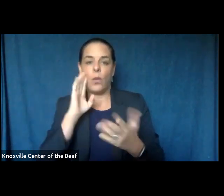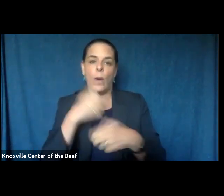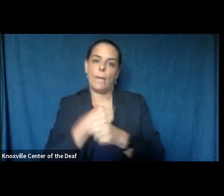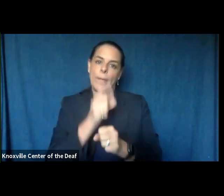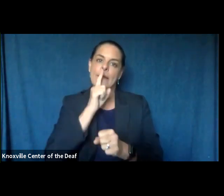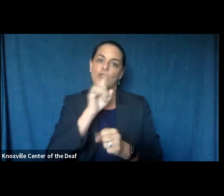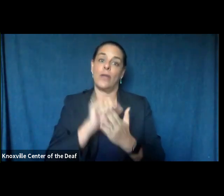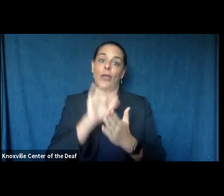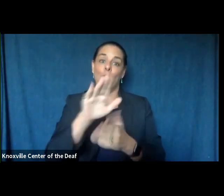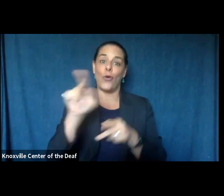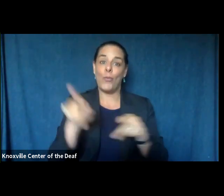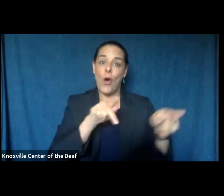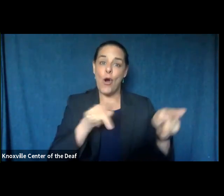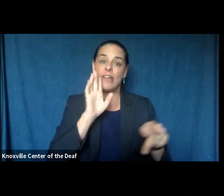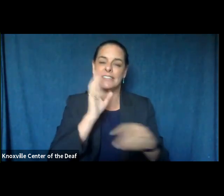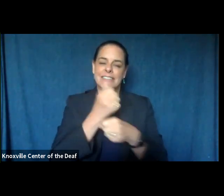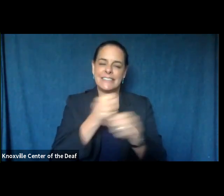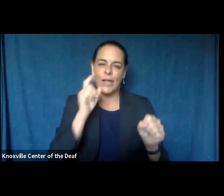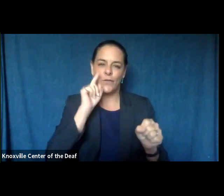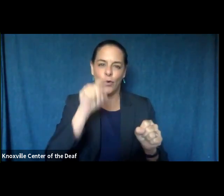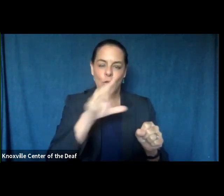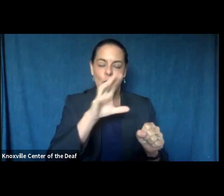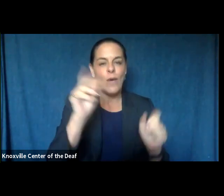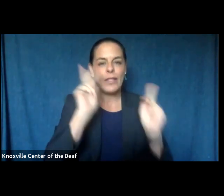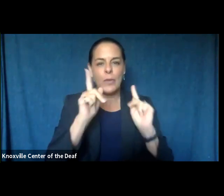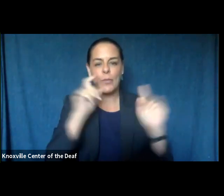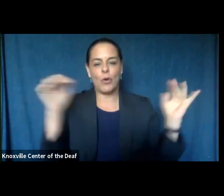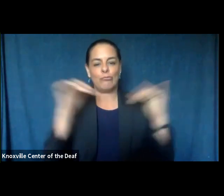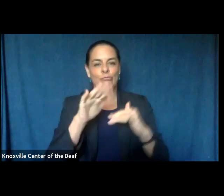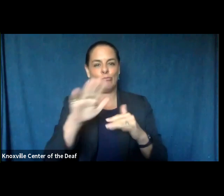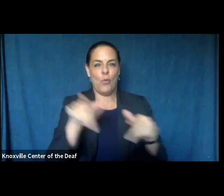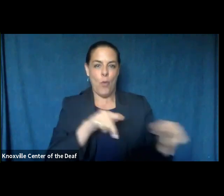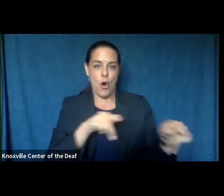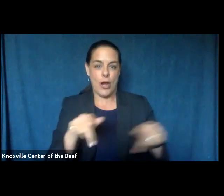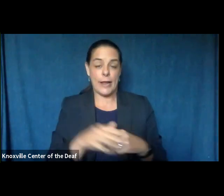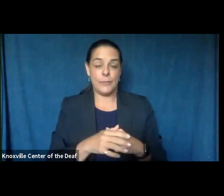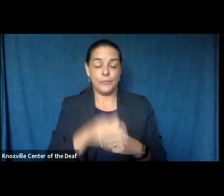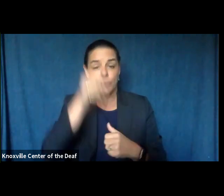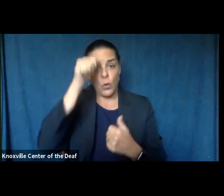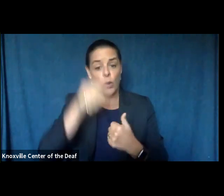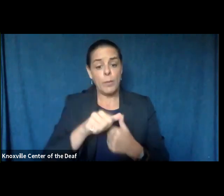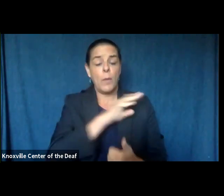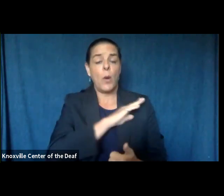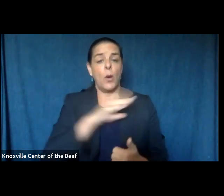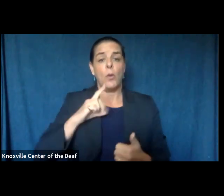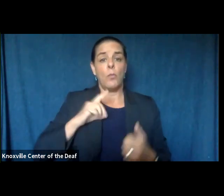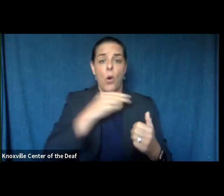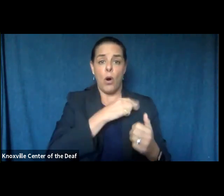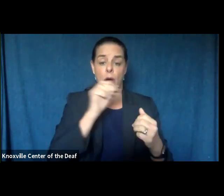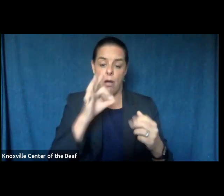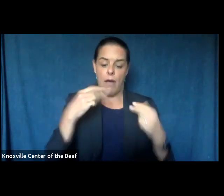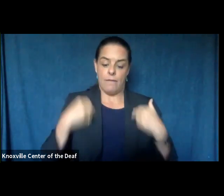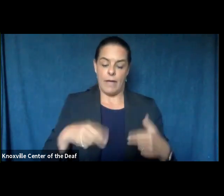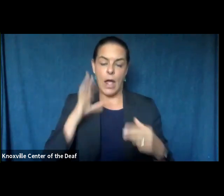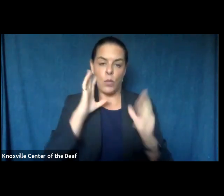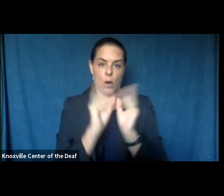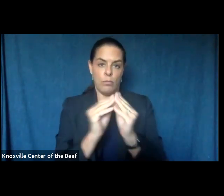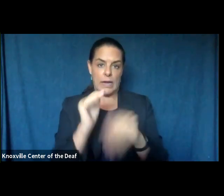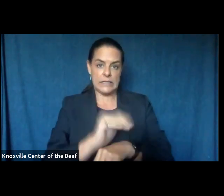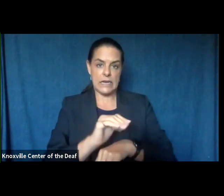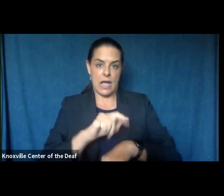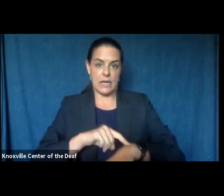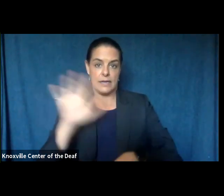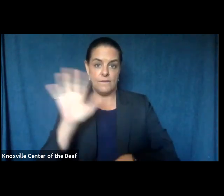party is safe for you and your guests. As a reminder, the Board of Health meets tonight at 5 p.m. The public